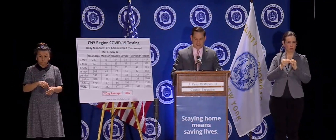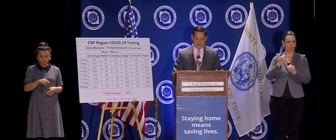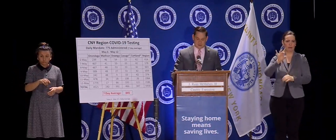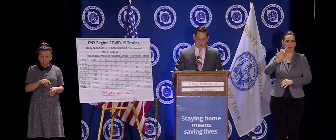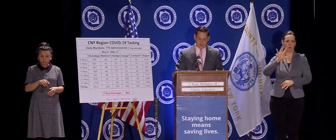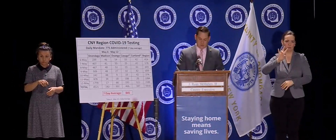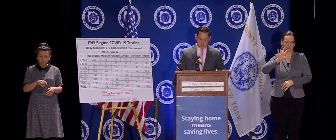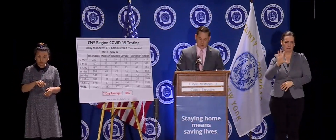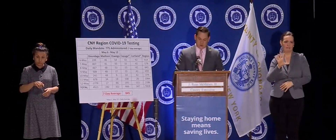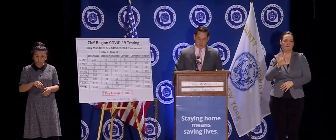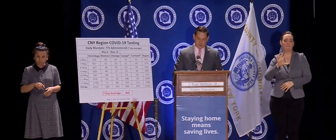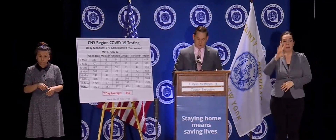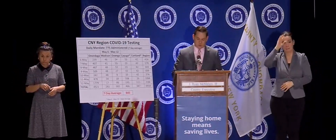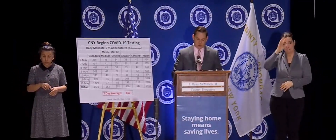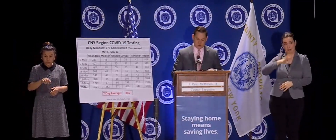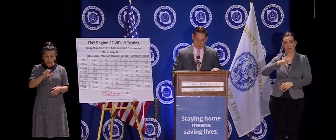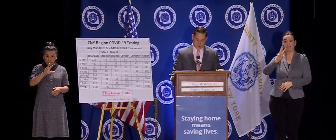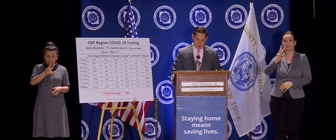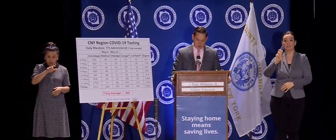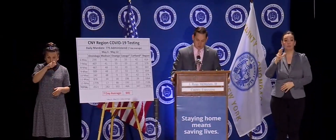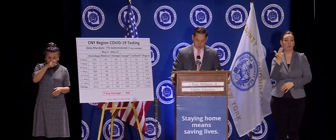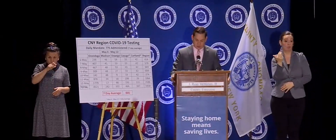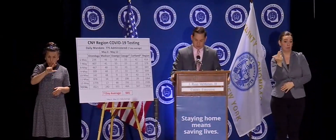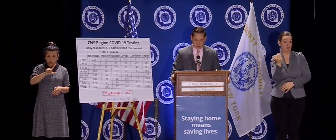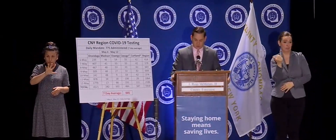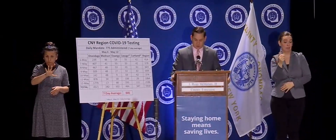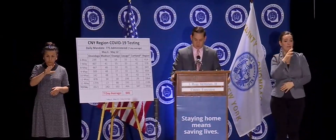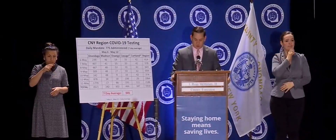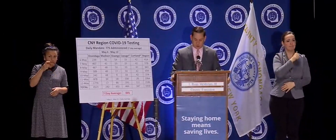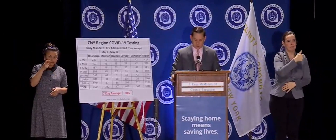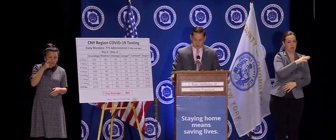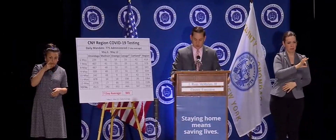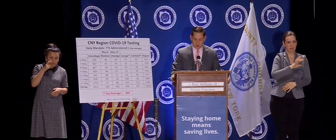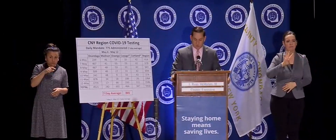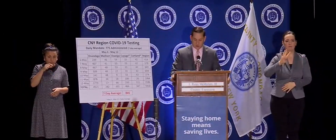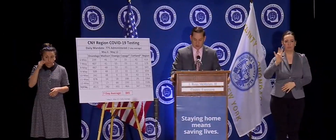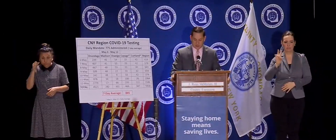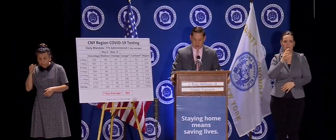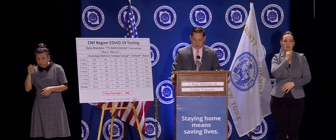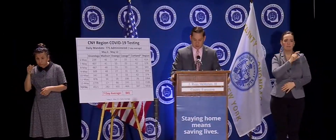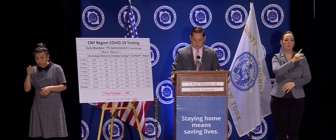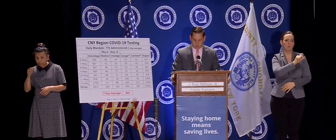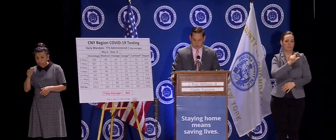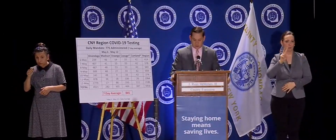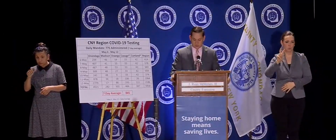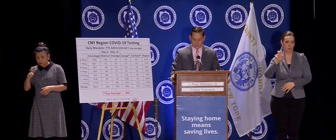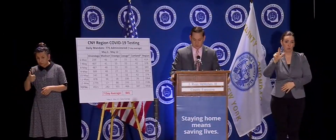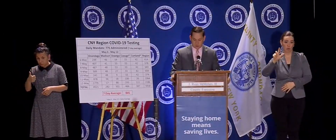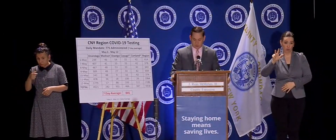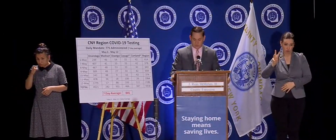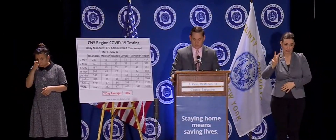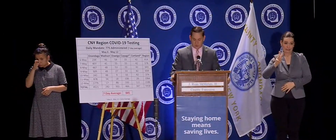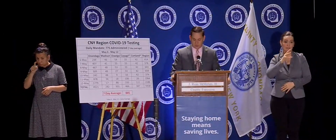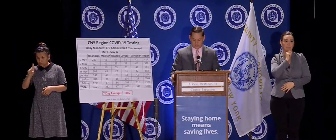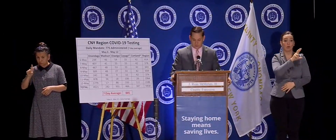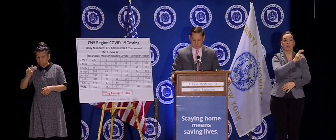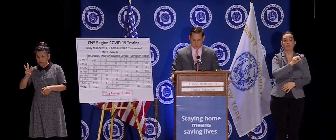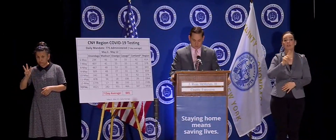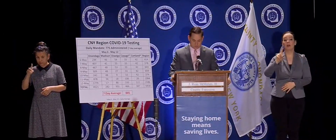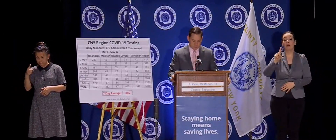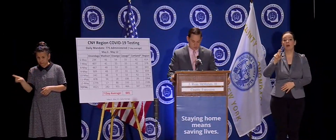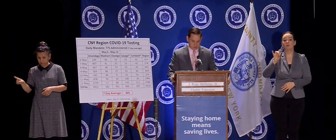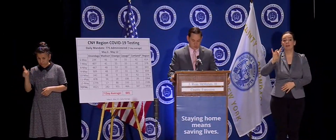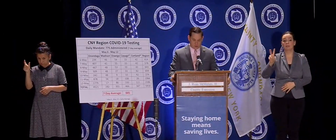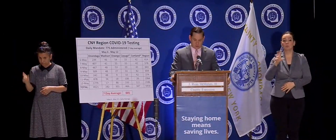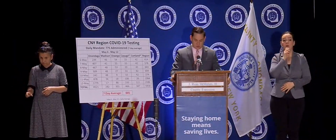under 19, 236 in their 20s, 182 in their 30s, 189 in their 40s, 224 in their